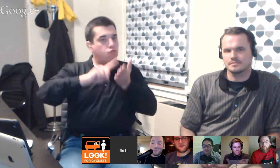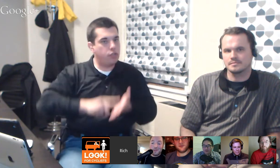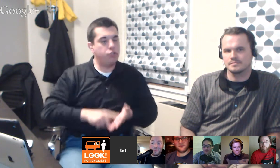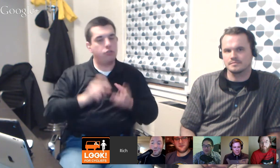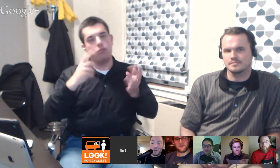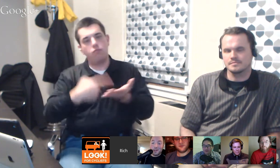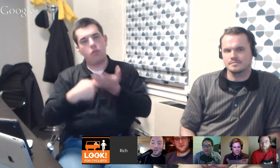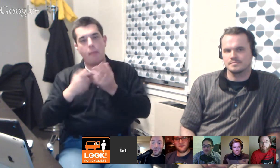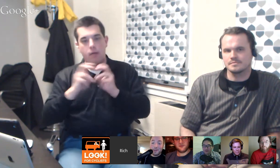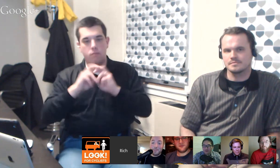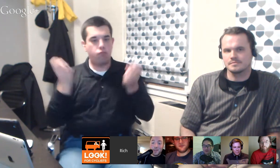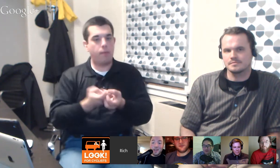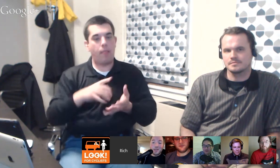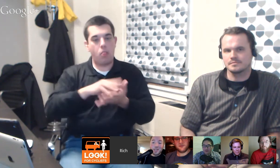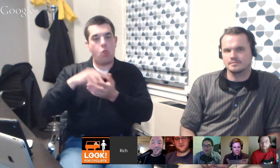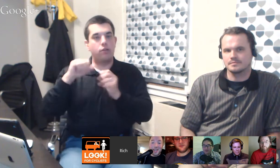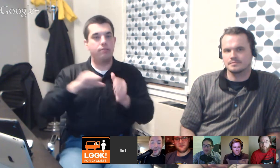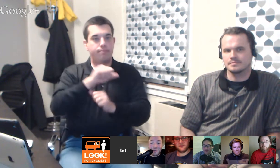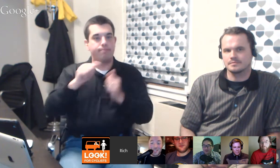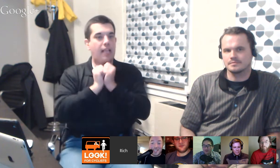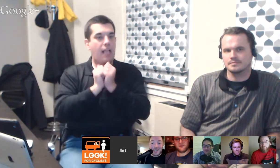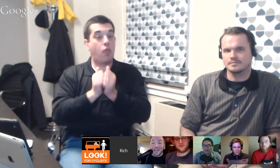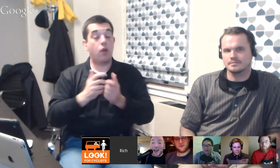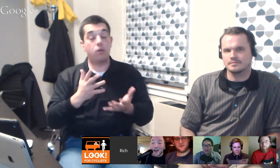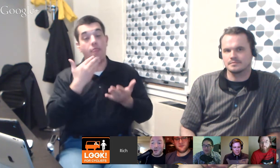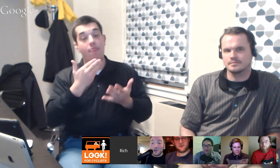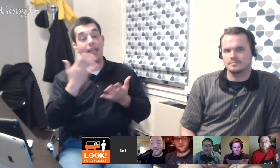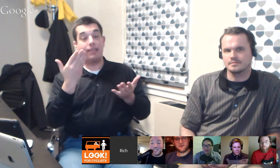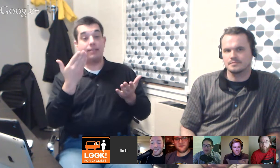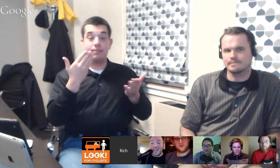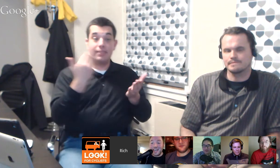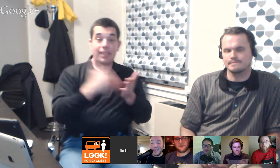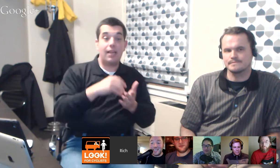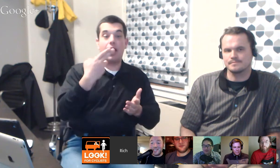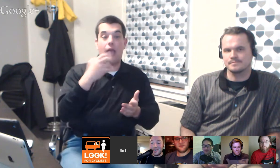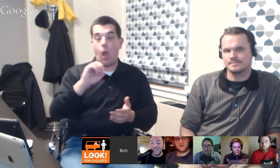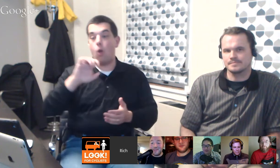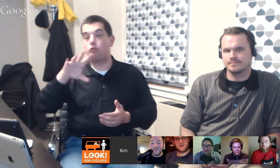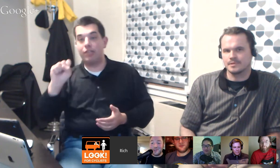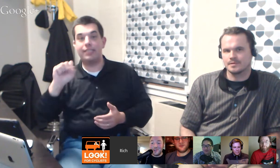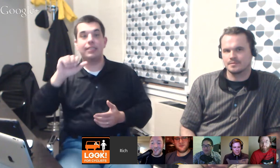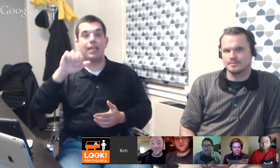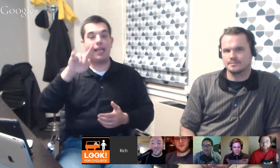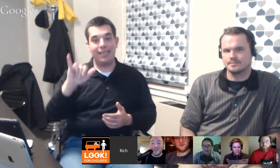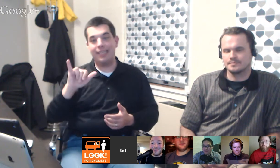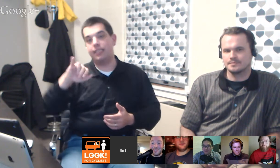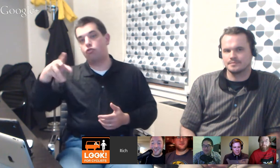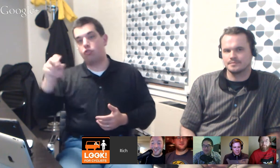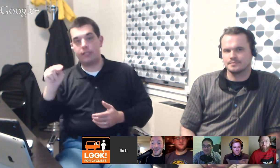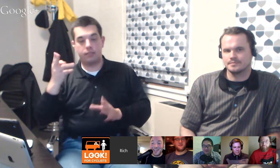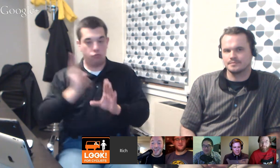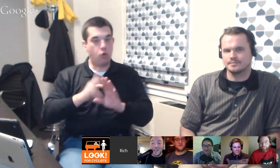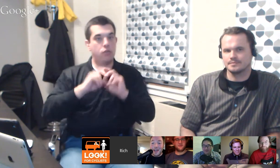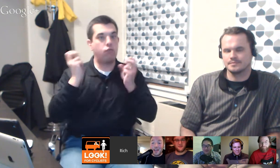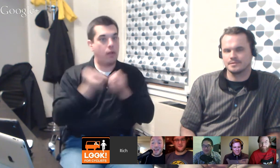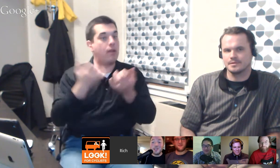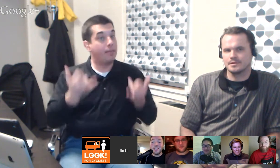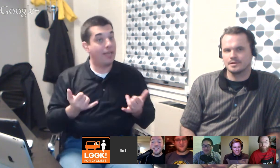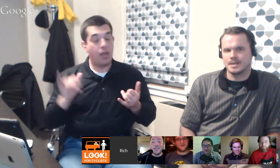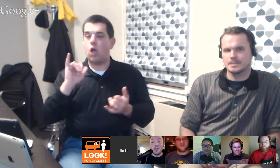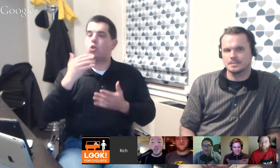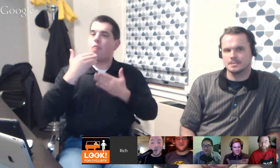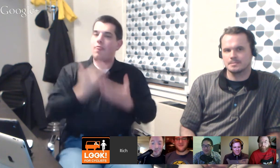about in front of everybody and learn together. So I'd like to thank once again to Hal, Chris, Andy, and Jason for joining this roundtable discussion today. And I'd